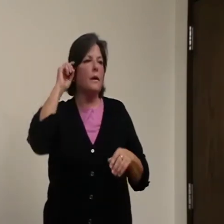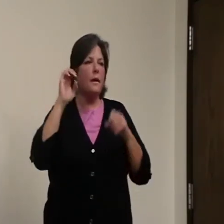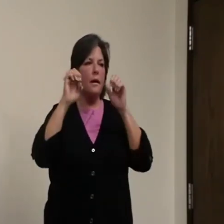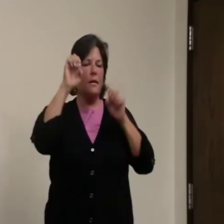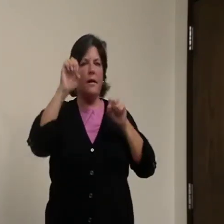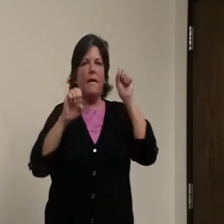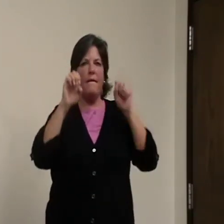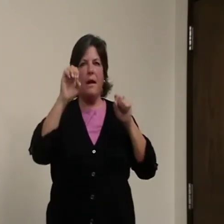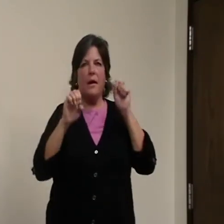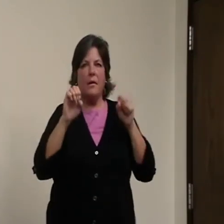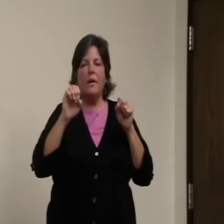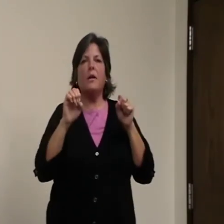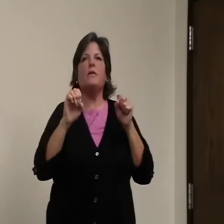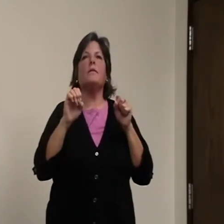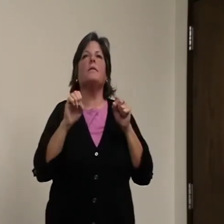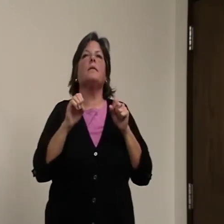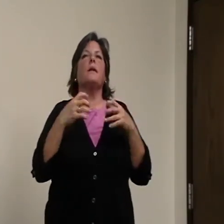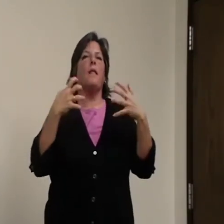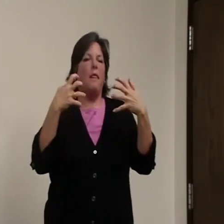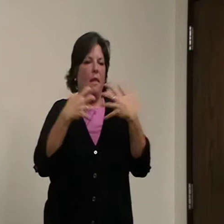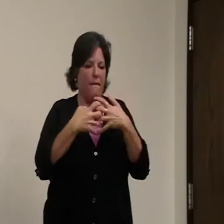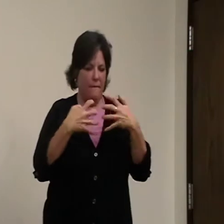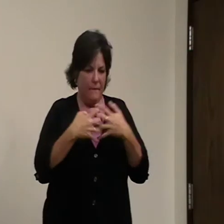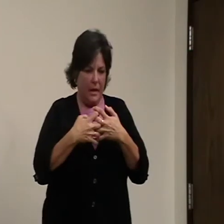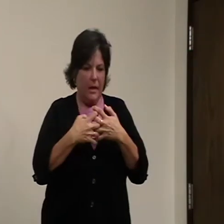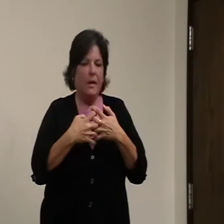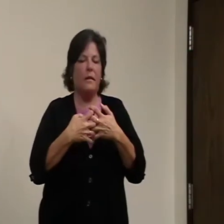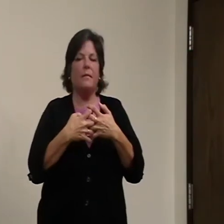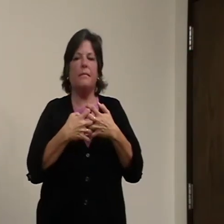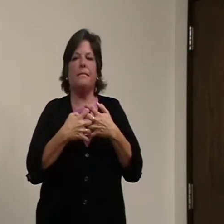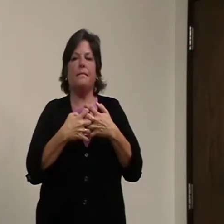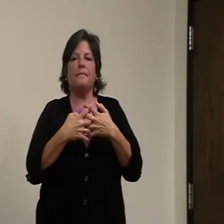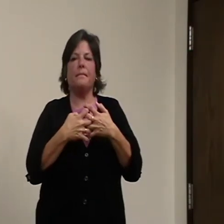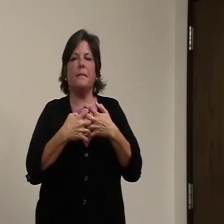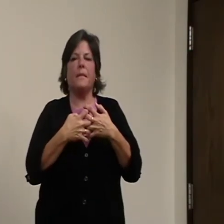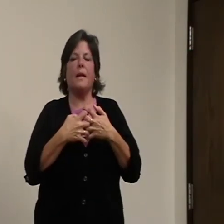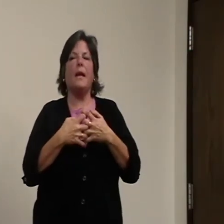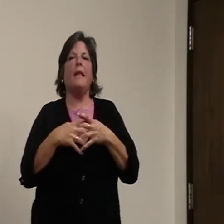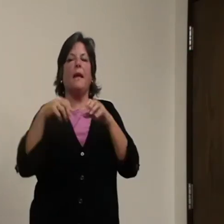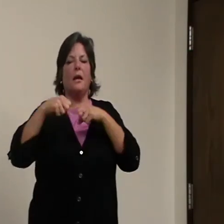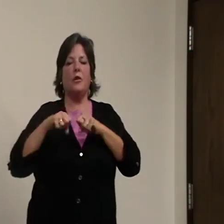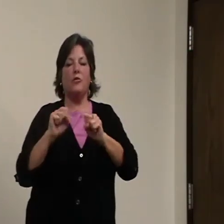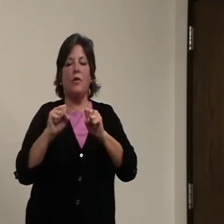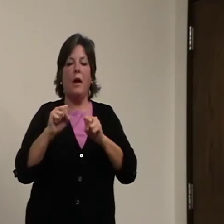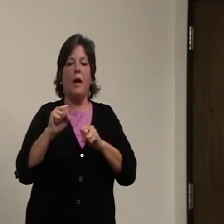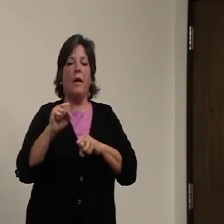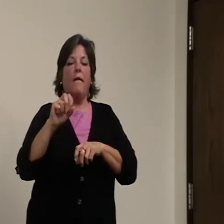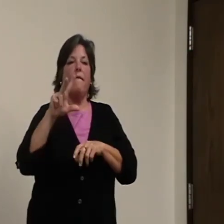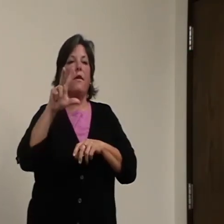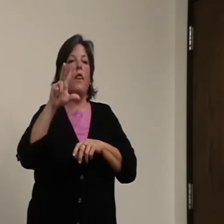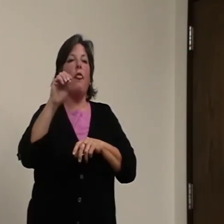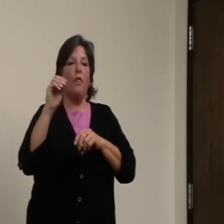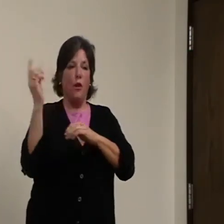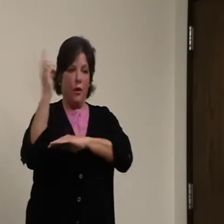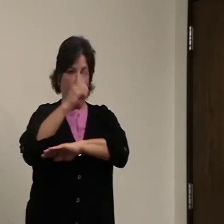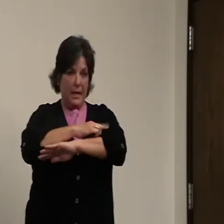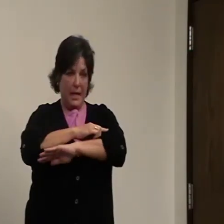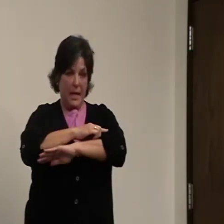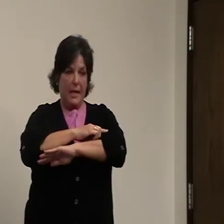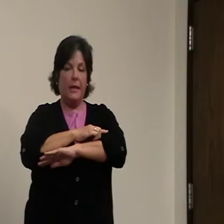impressions, we fit them. They have a 30 business day trial, which we fit them with the hearing aids, but then